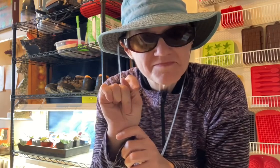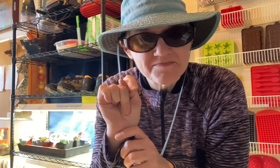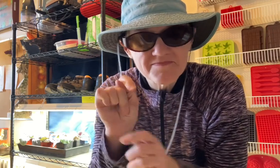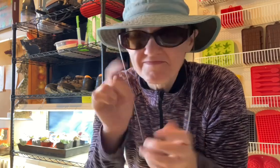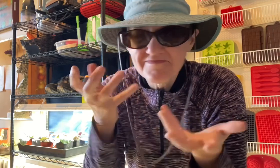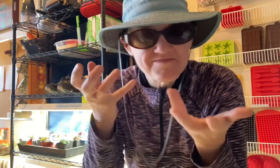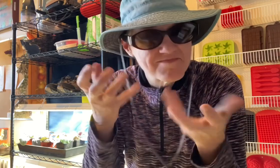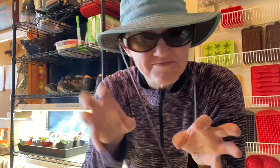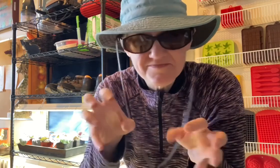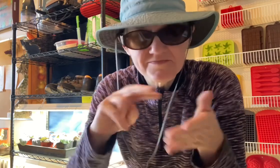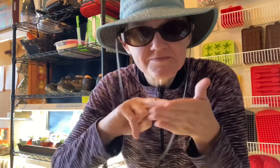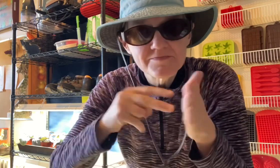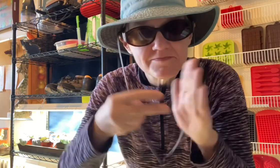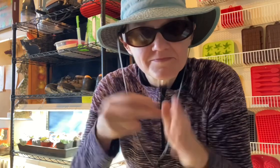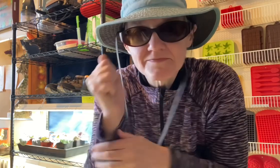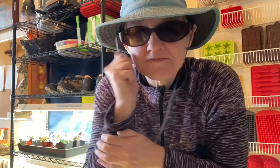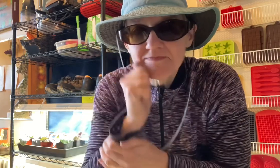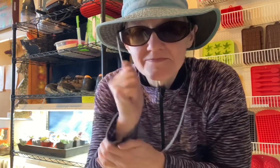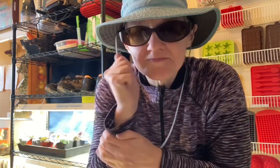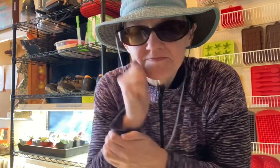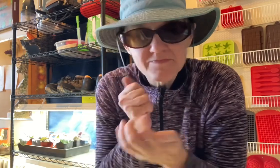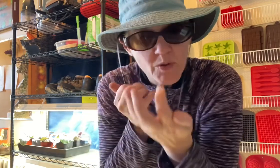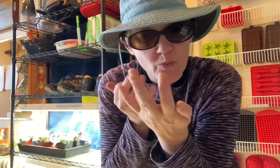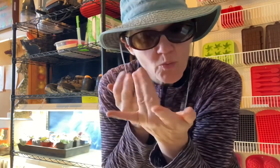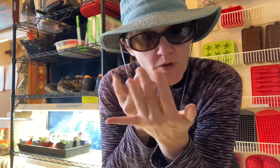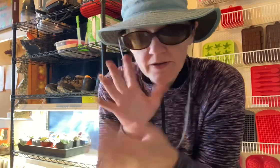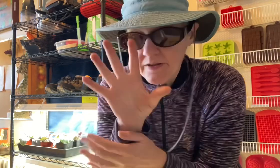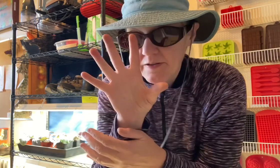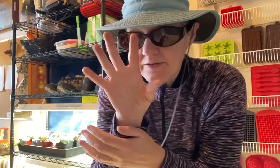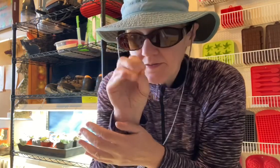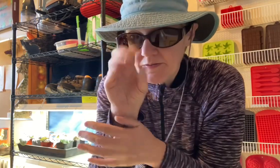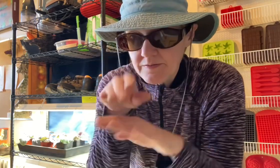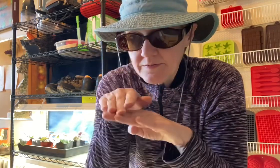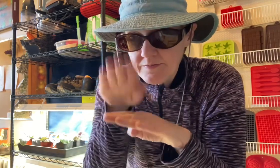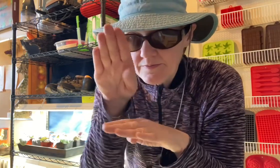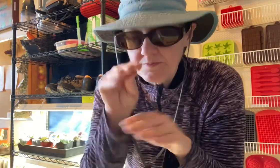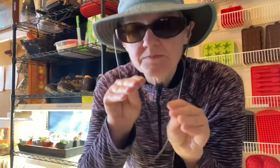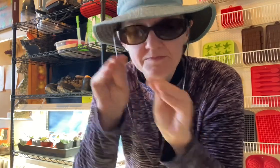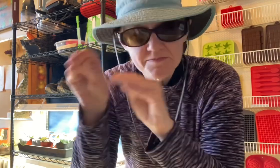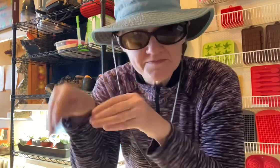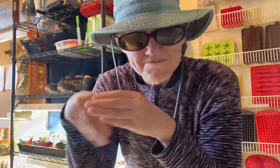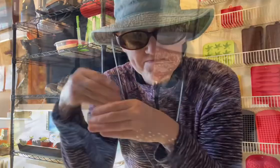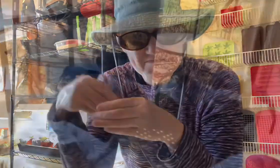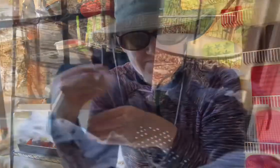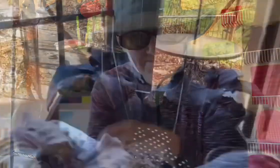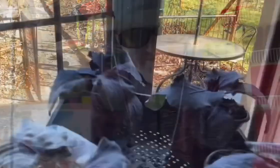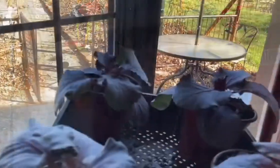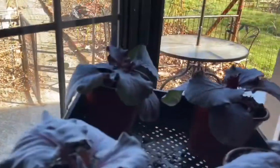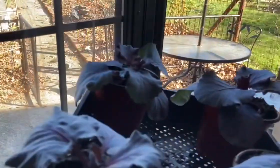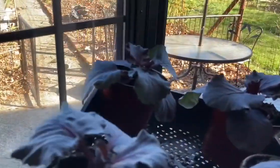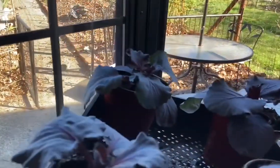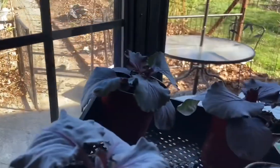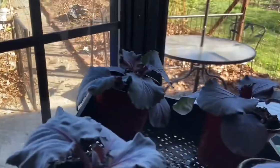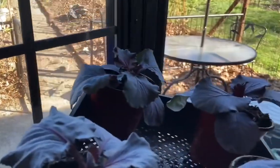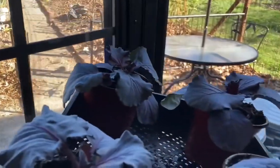flower head and bolt. So I'm going to wait every day until it gets to be 50 degrees or above before moving it outside.